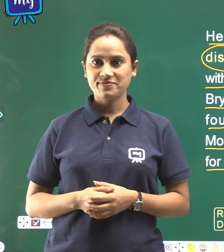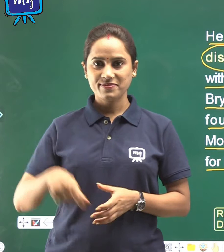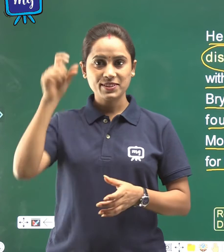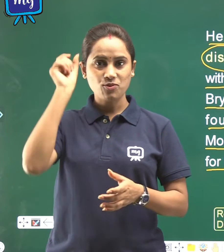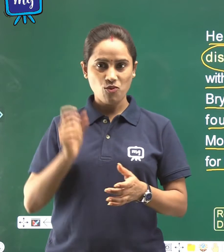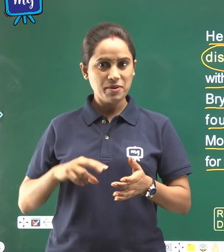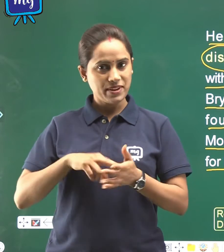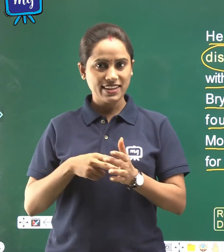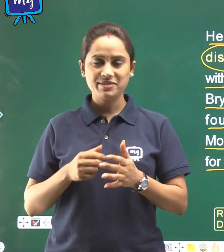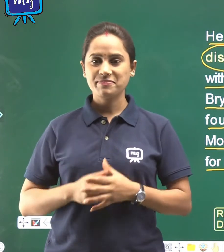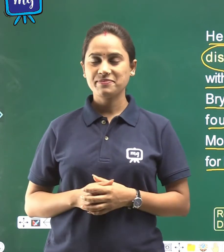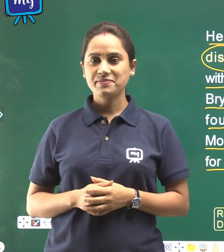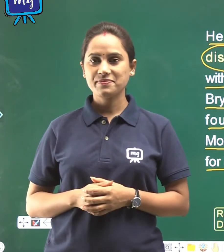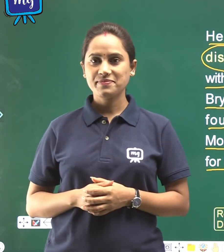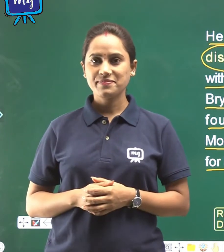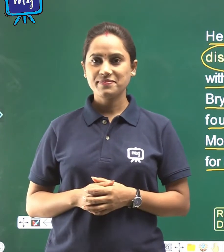Word meaning: